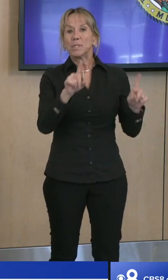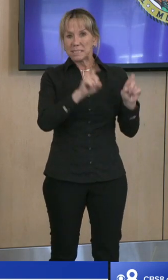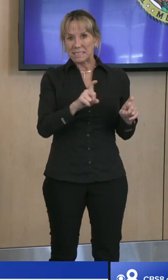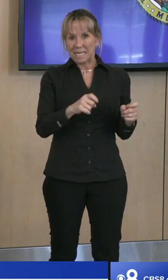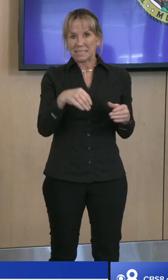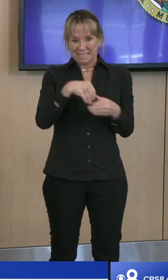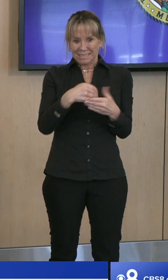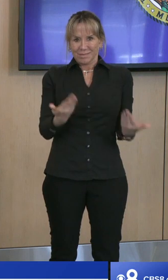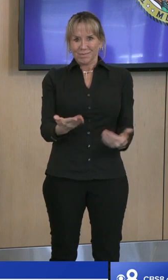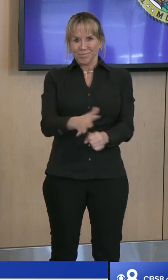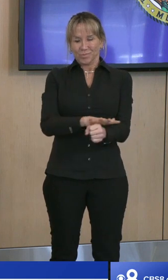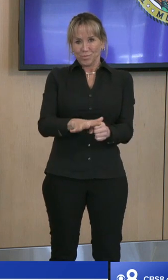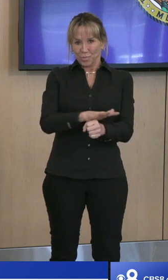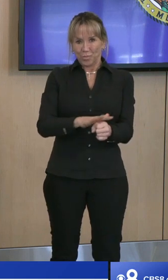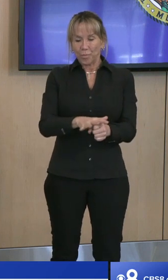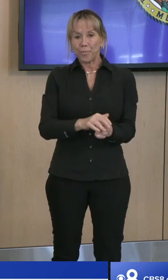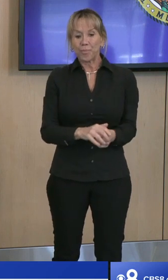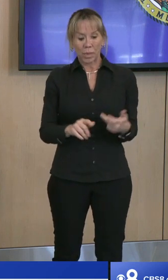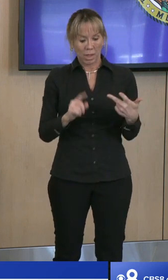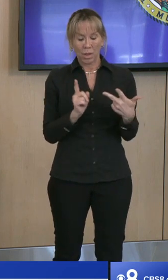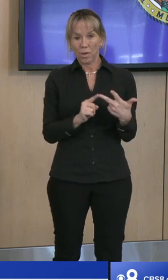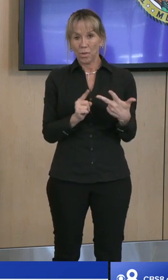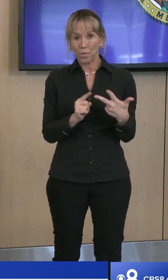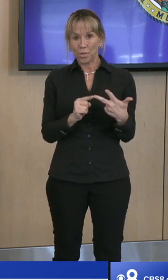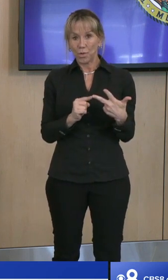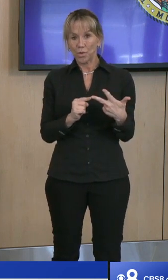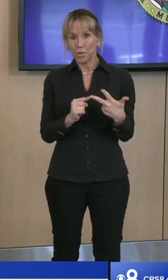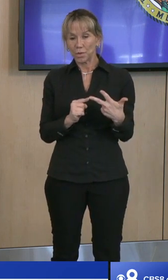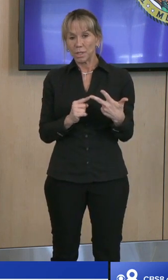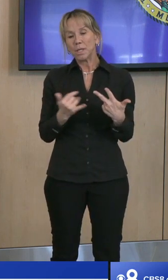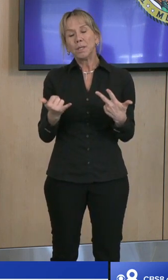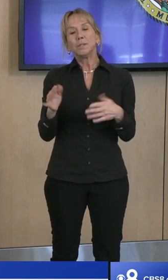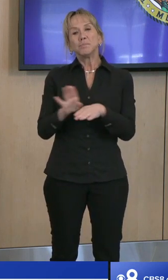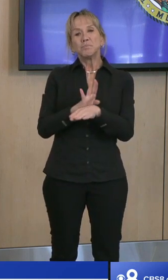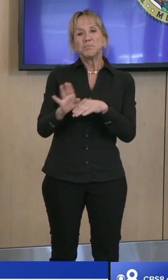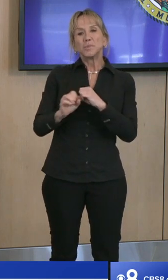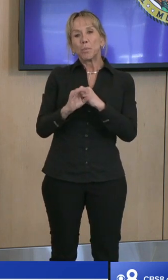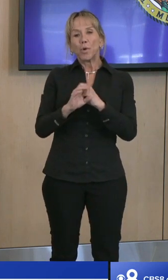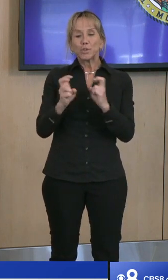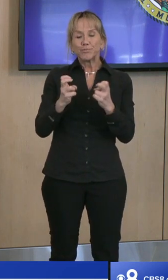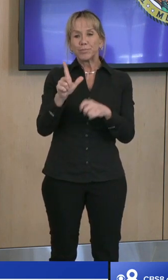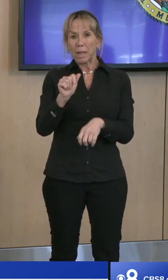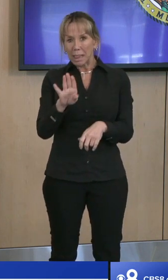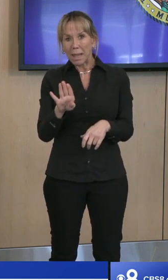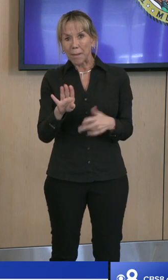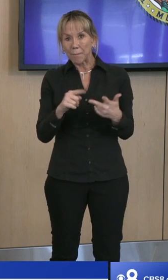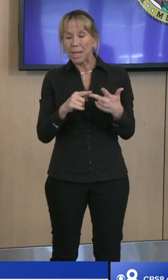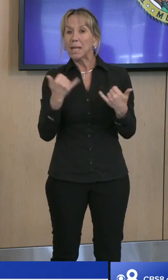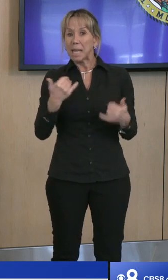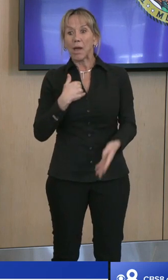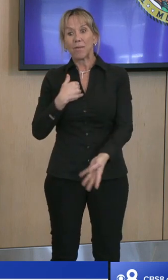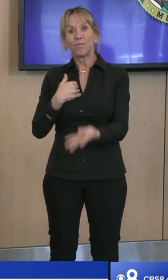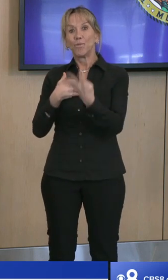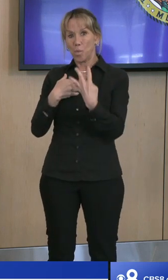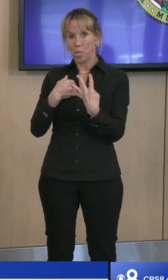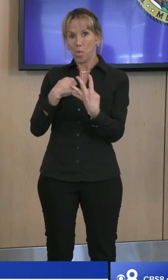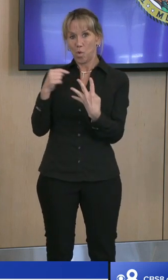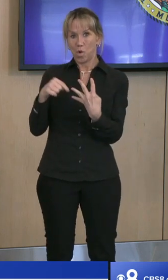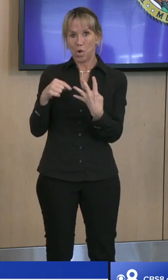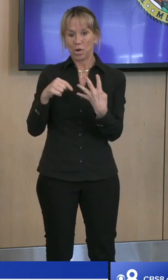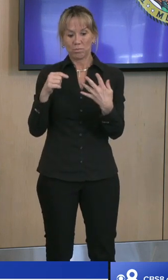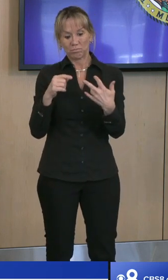locally. And then the third is our commercial laboratories, and now we have 4